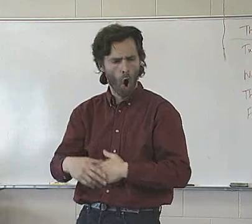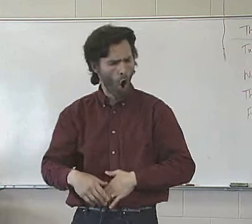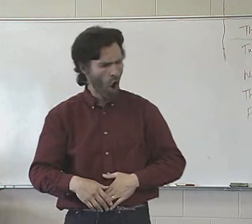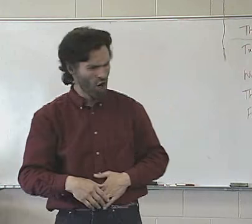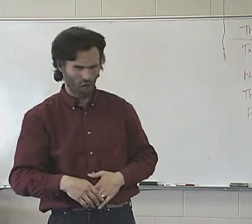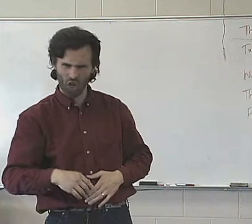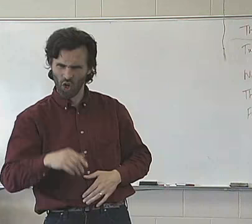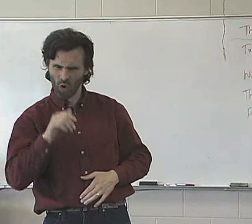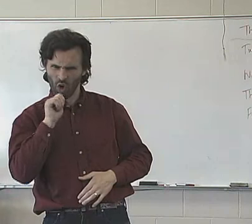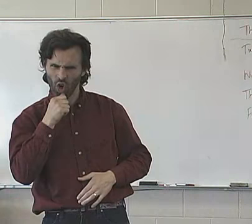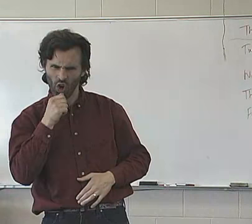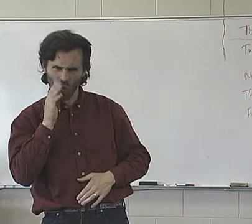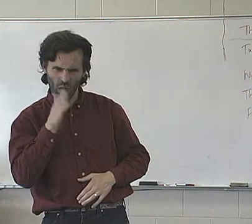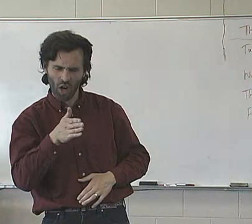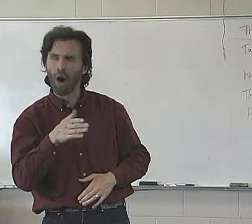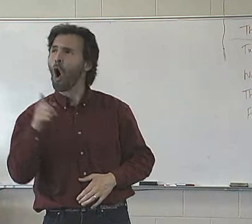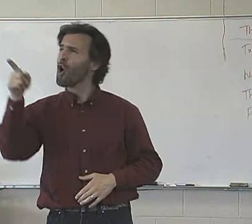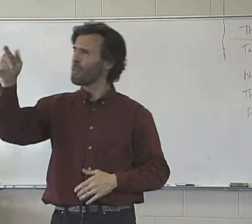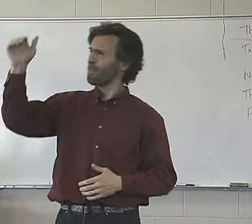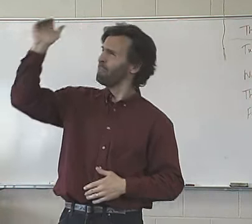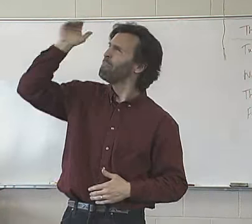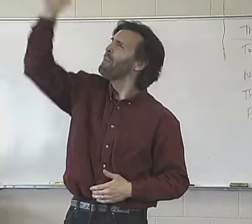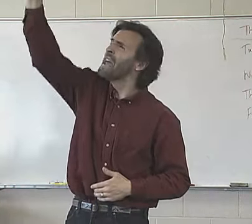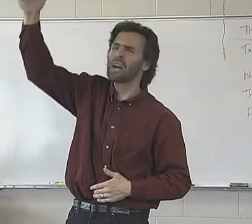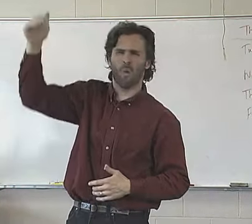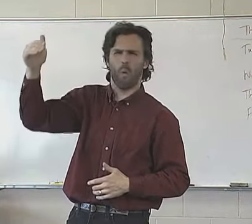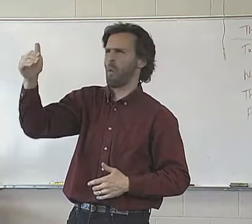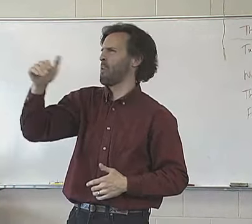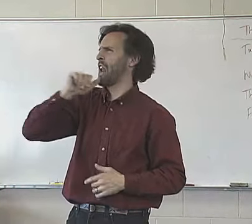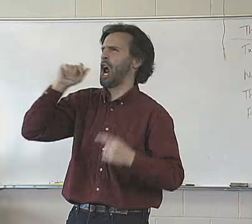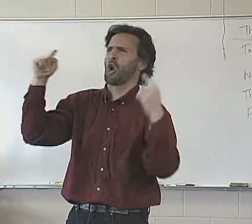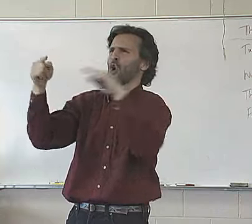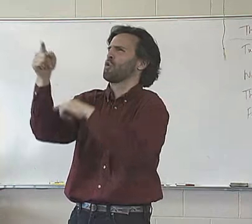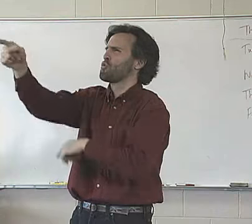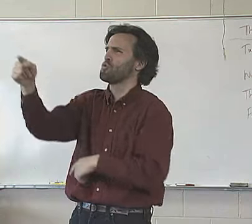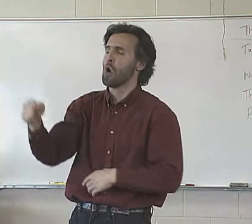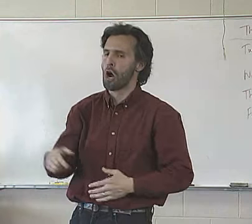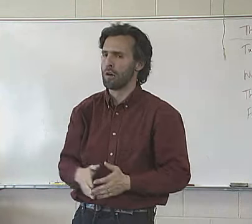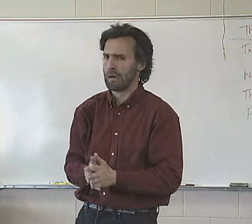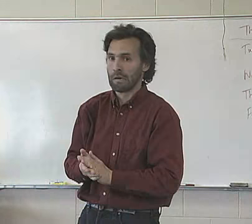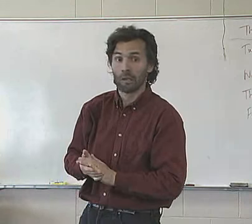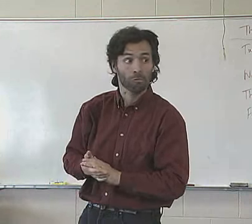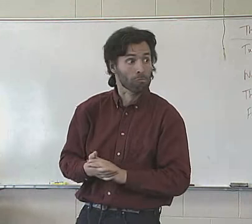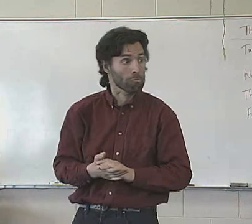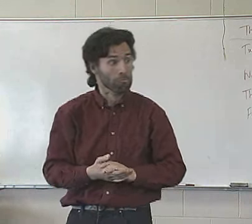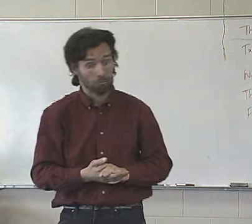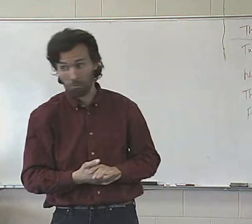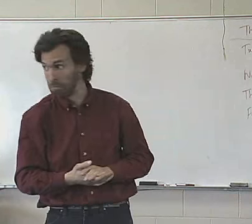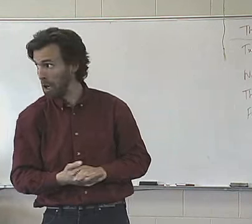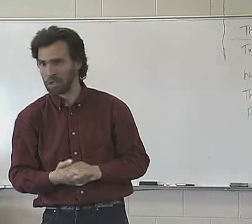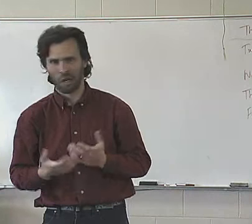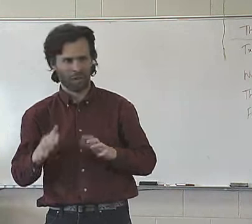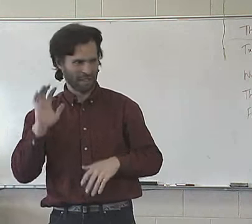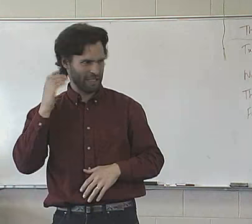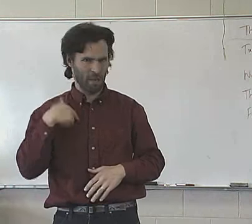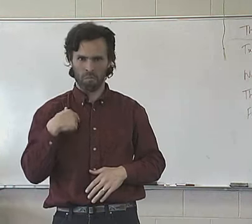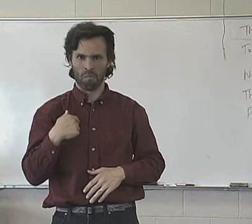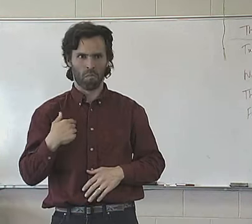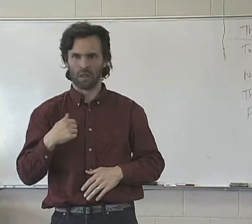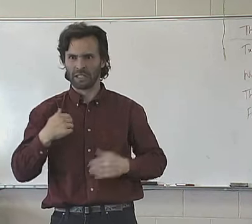hurt? Big guy like you? I don't think so. Oh, said the troll, and of course he didn't want to be a lesser man, so he got